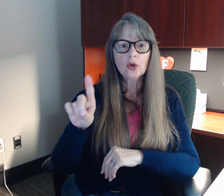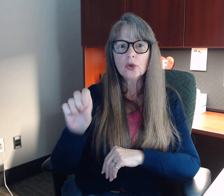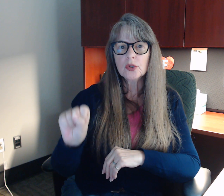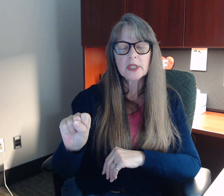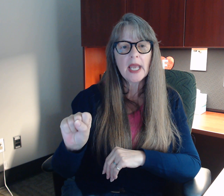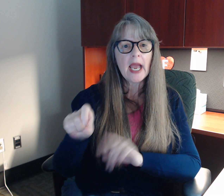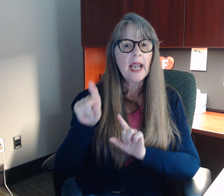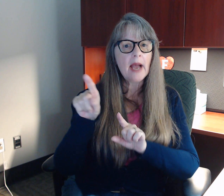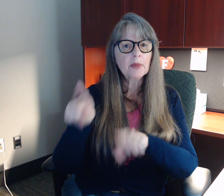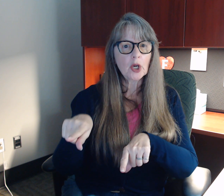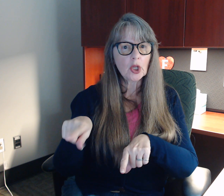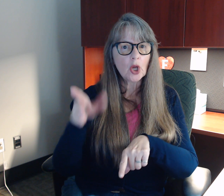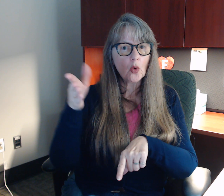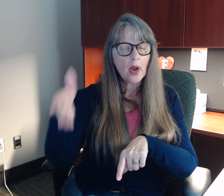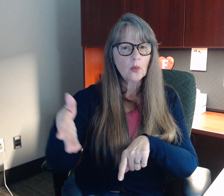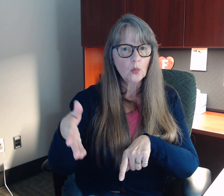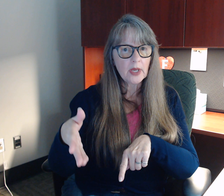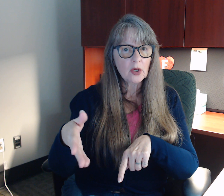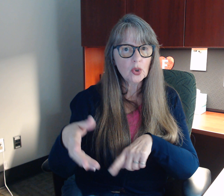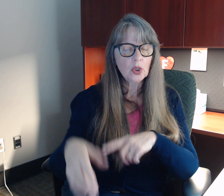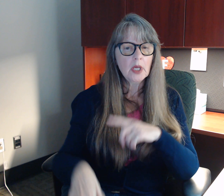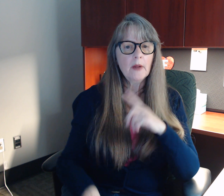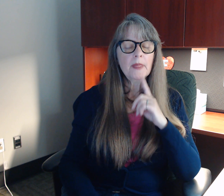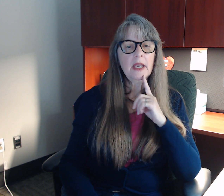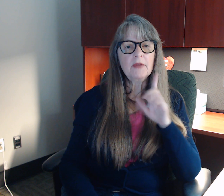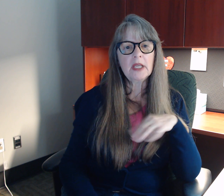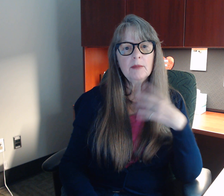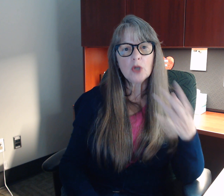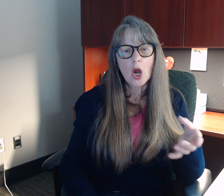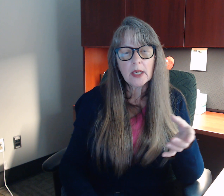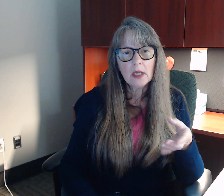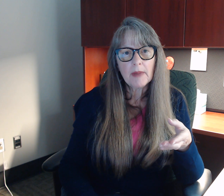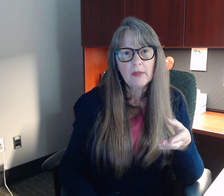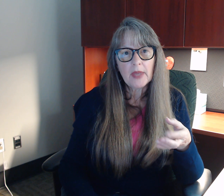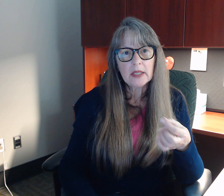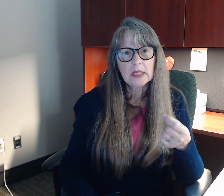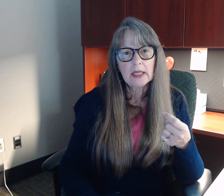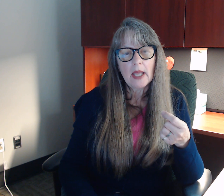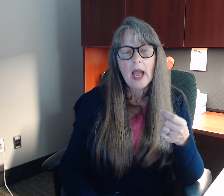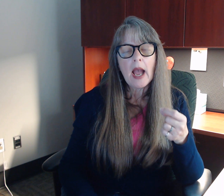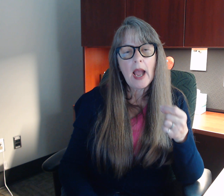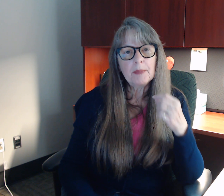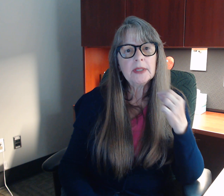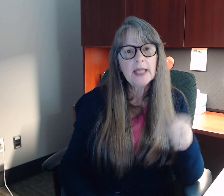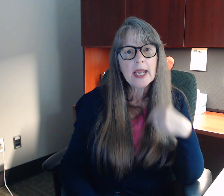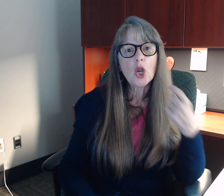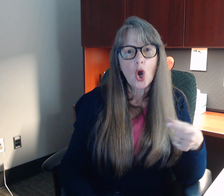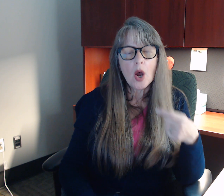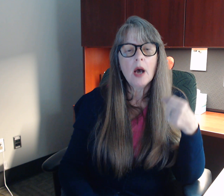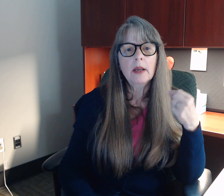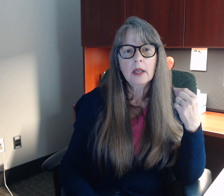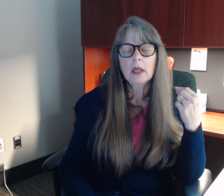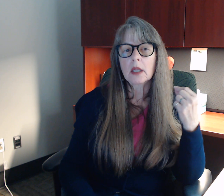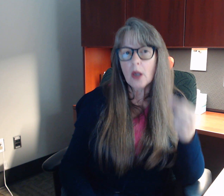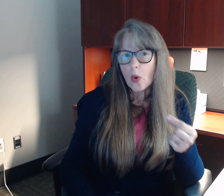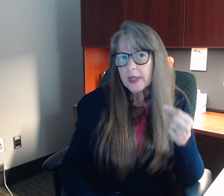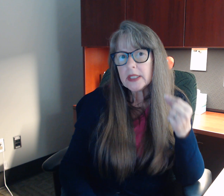Dillard's, and I'm going to go. I will. And if they keep talking about that, it's like, I plan on going